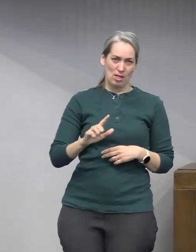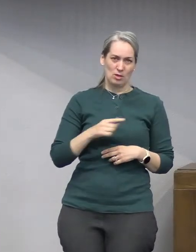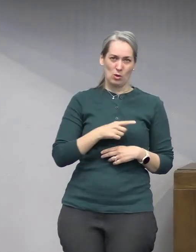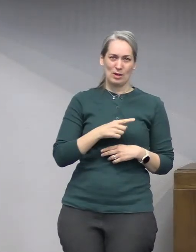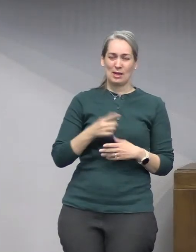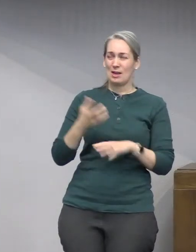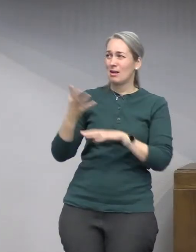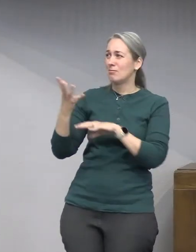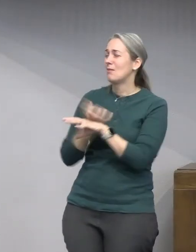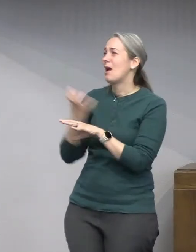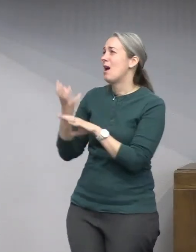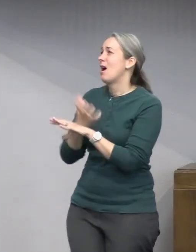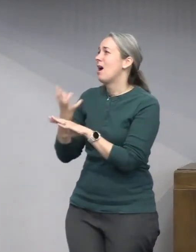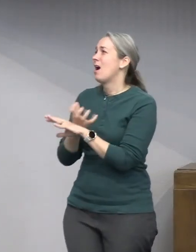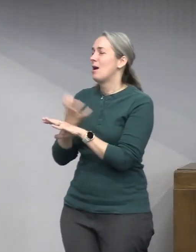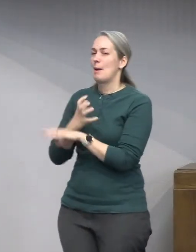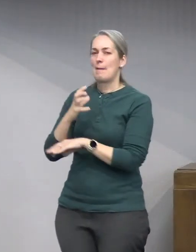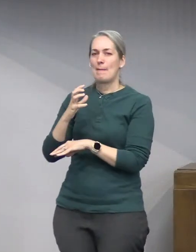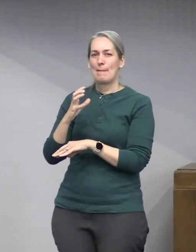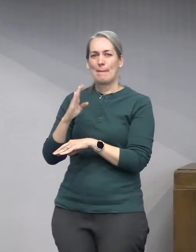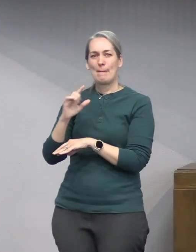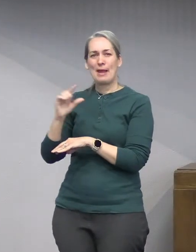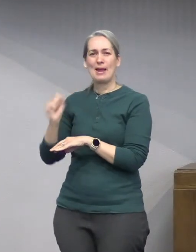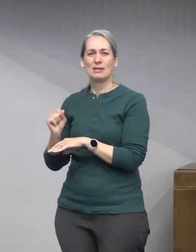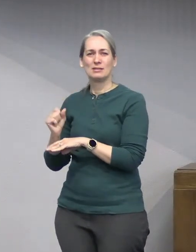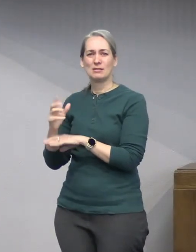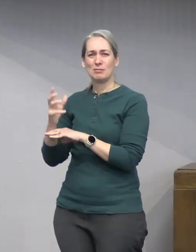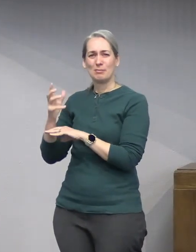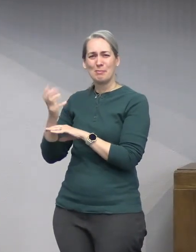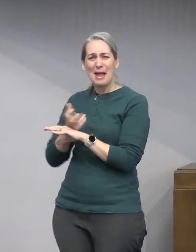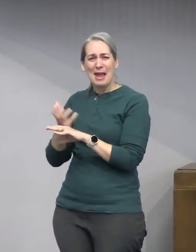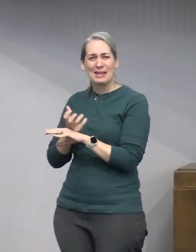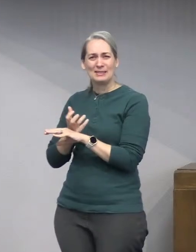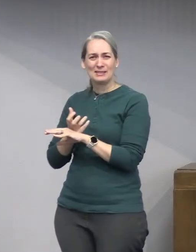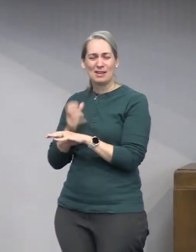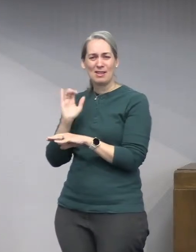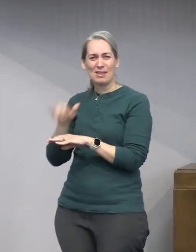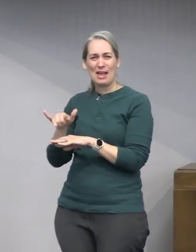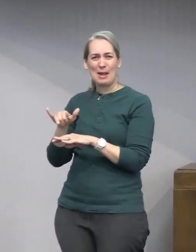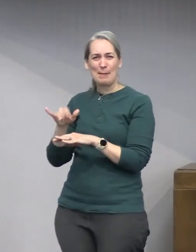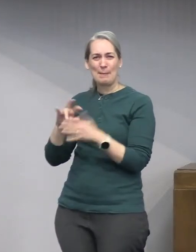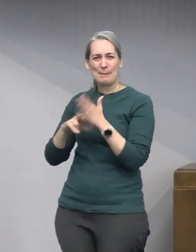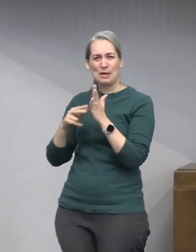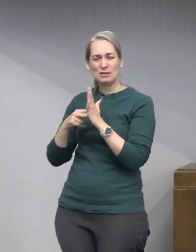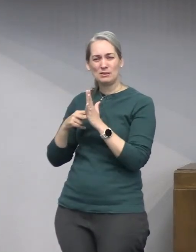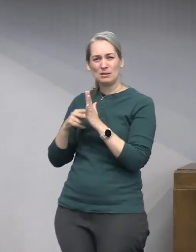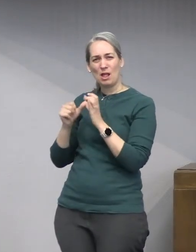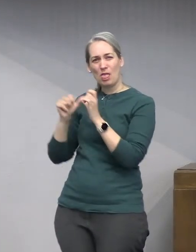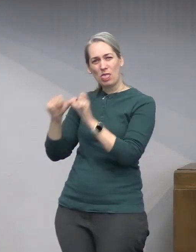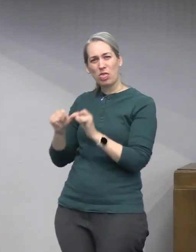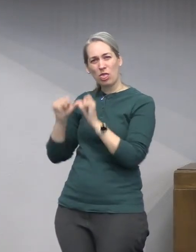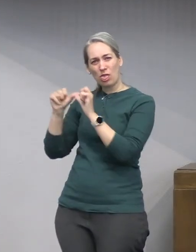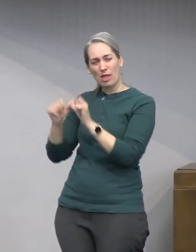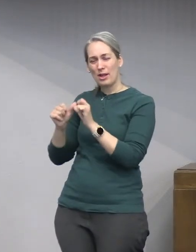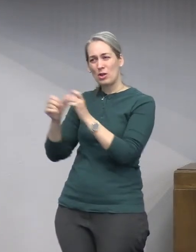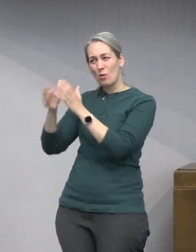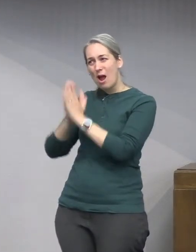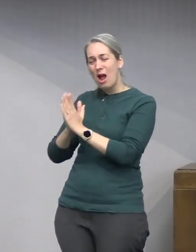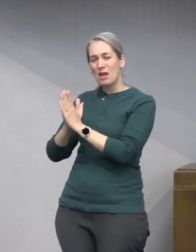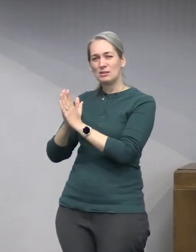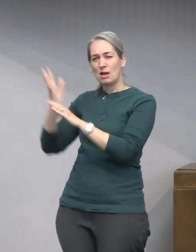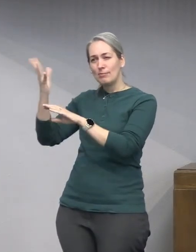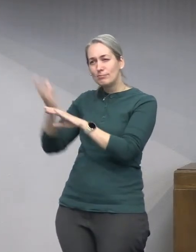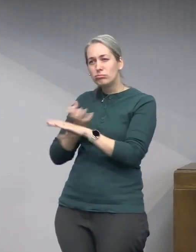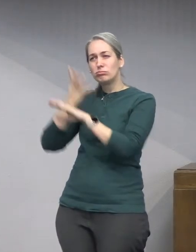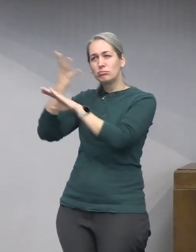he begs. The word begs here is an ongoing entreaty, a